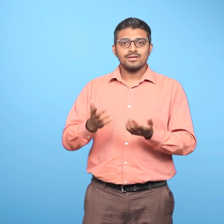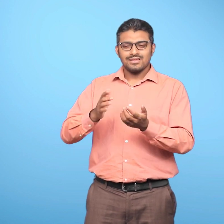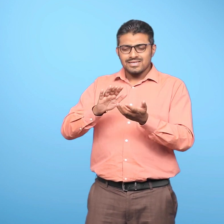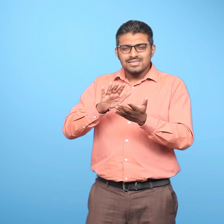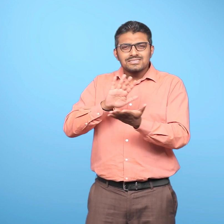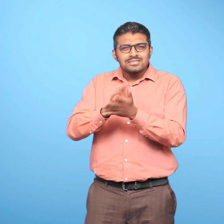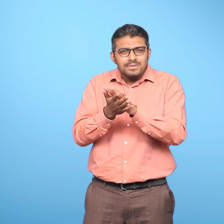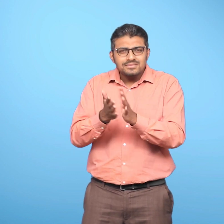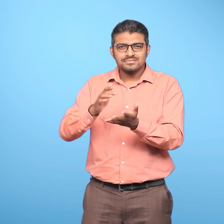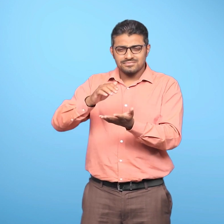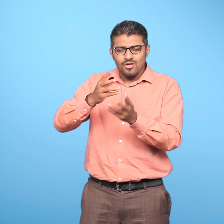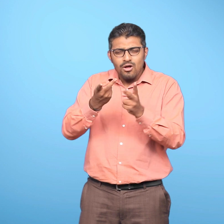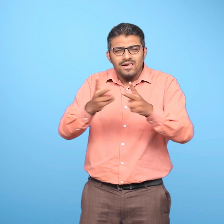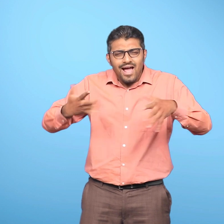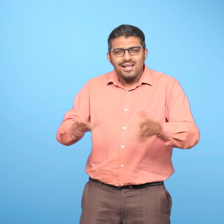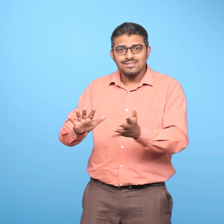Take some dough and make a ball.